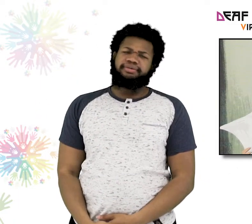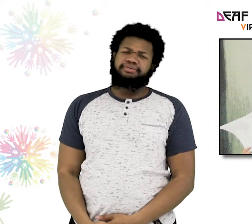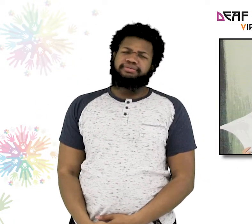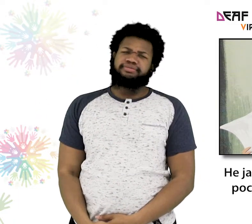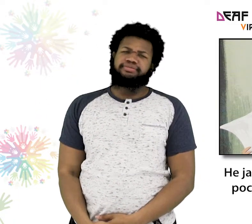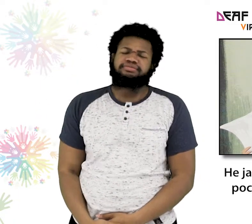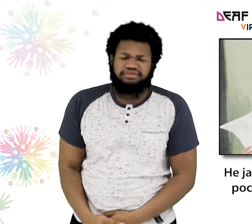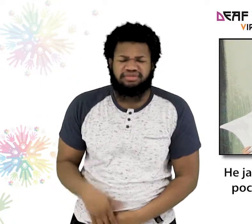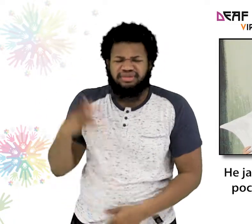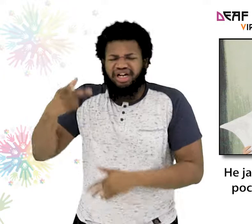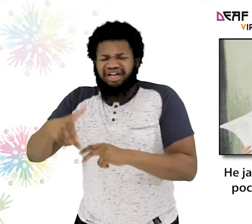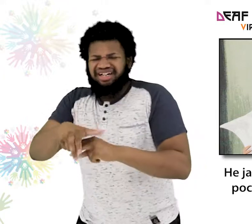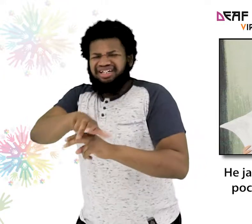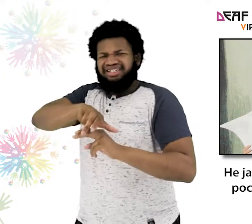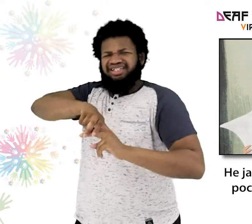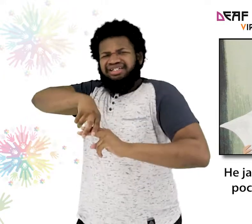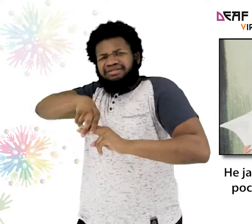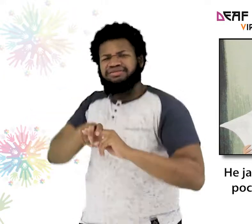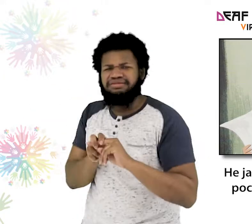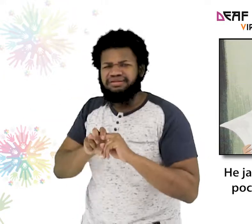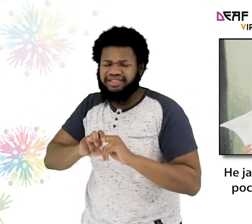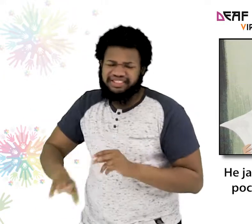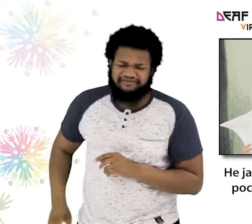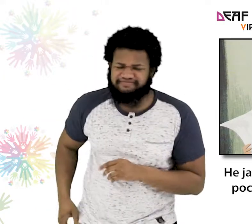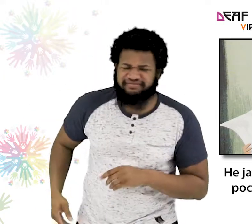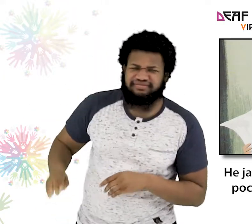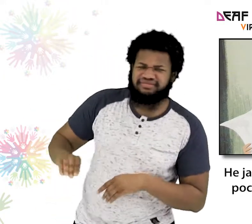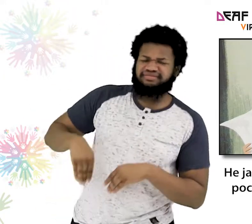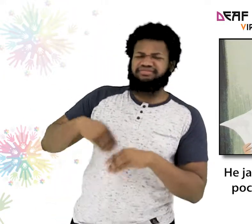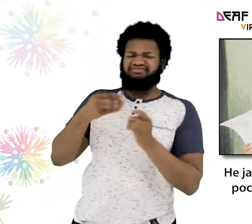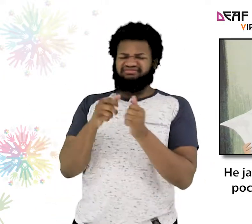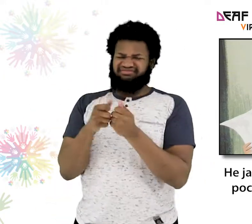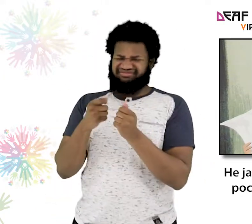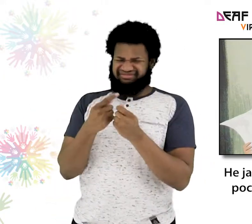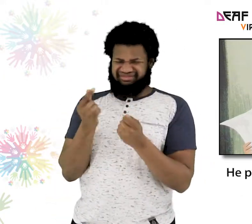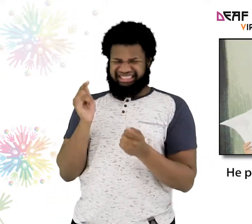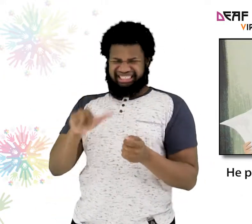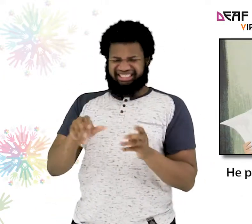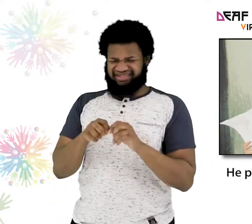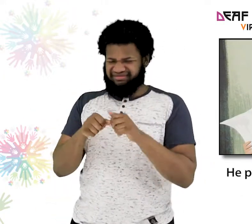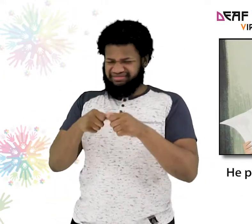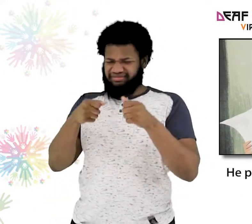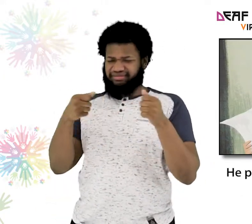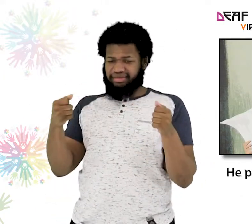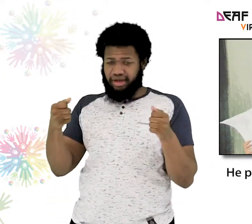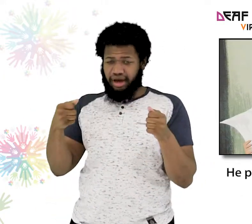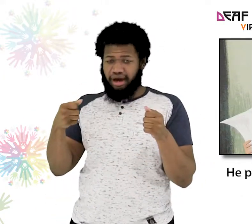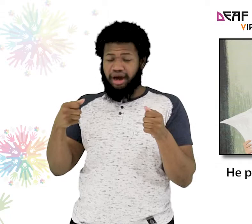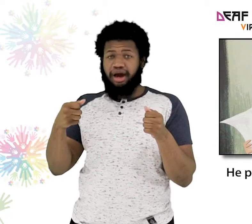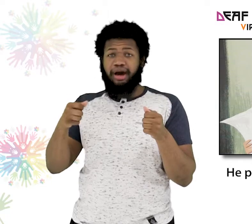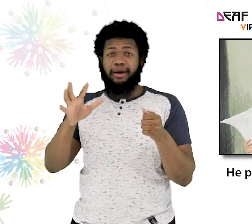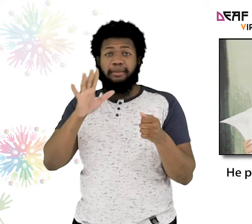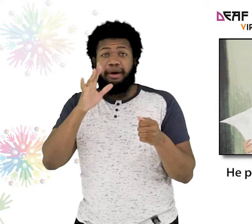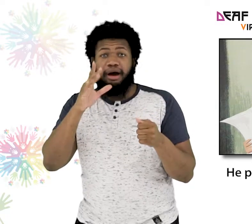He jammed his hand in his pocket. Paper crunched against his fist. And he pulled out a letter from his mother.